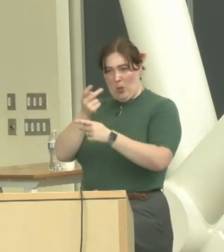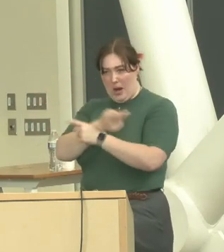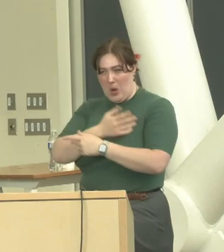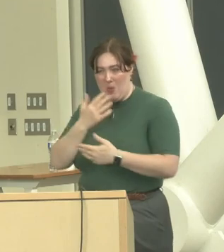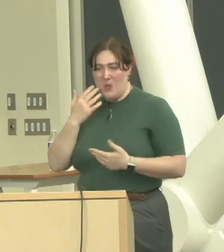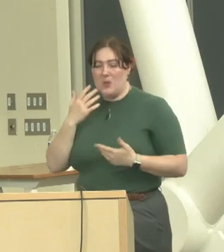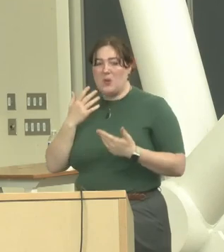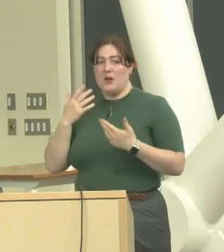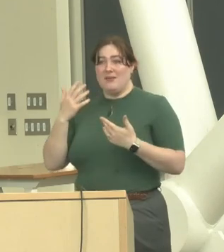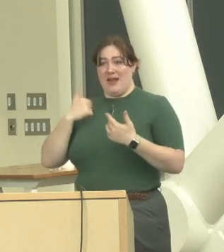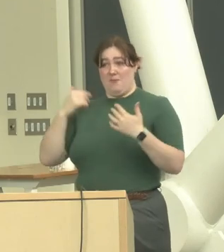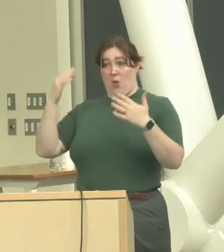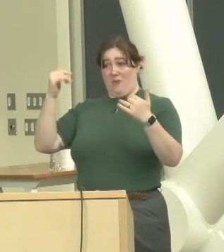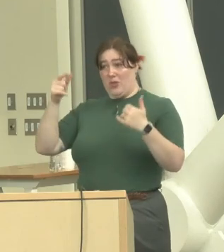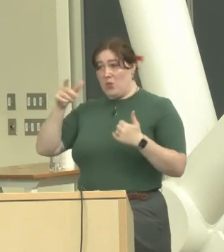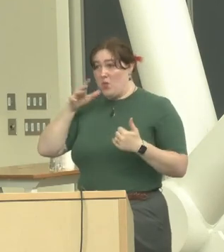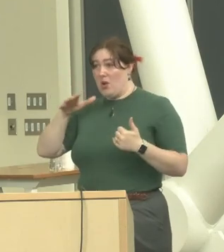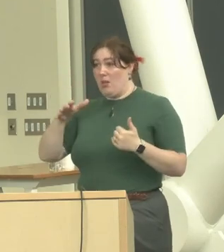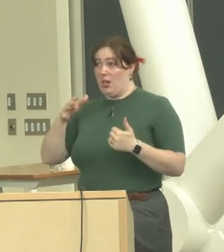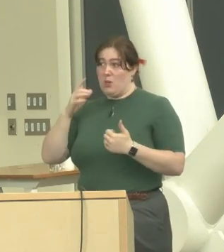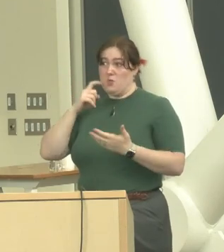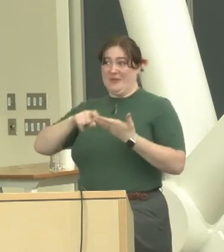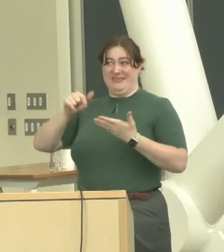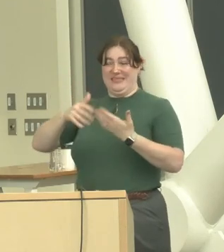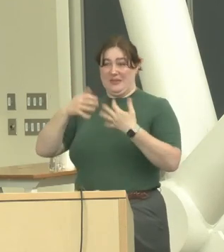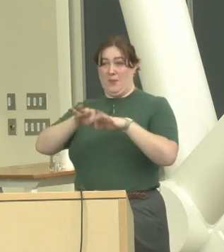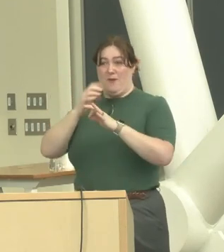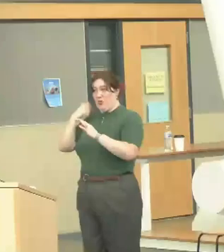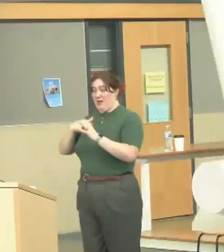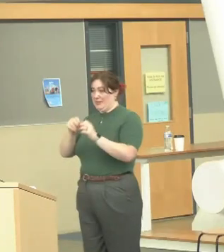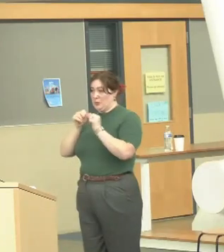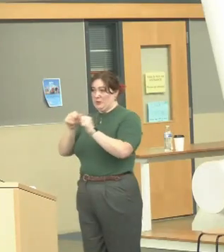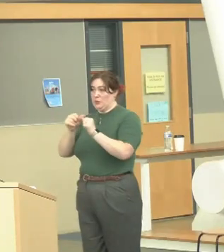all will find that this is essential for us to move forward. So thank you.